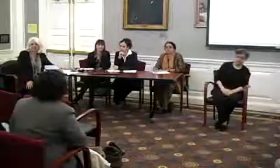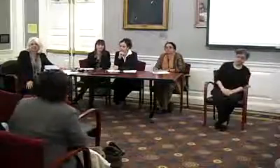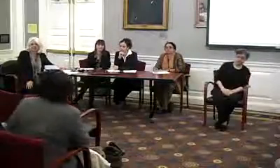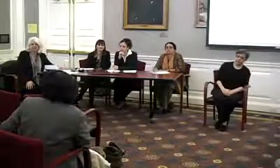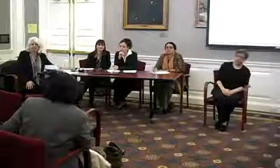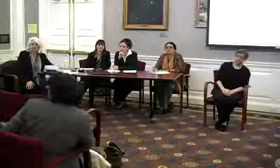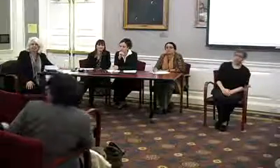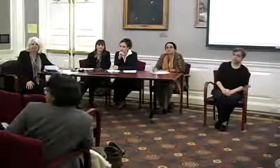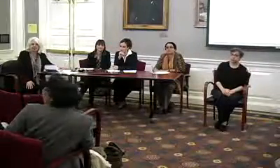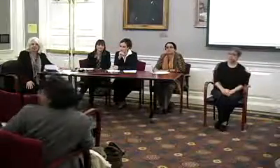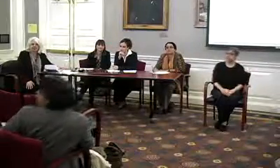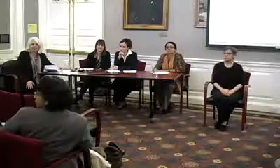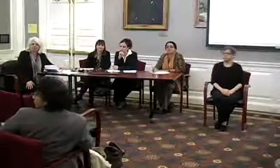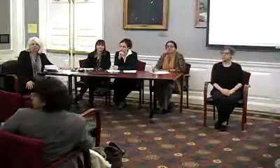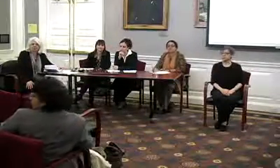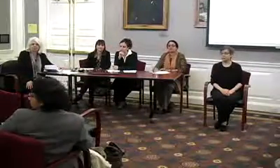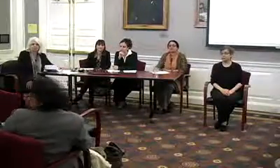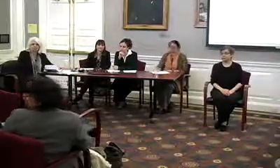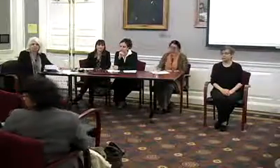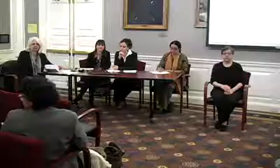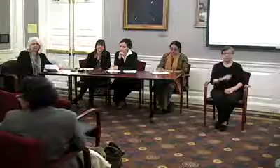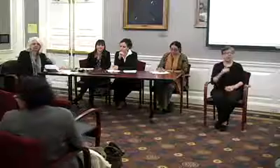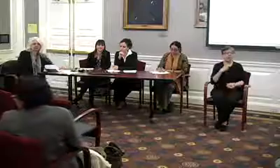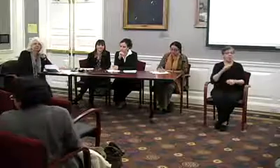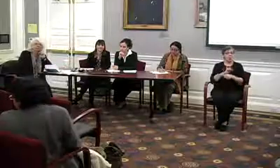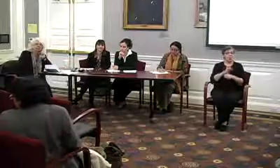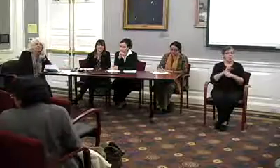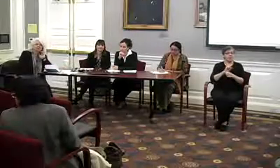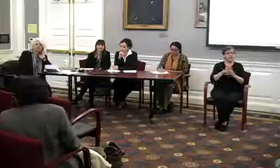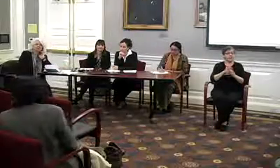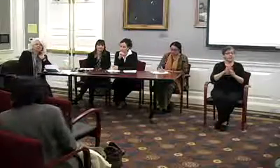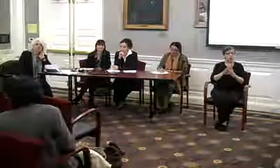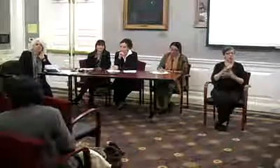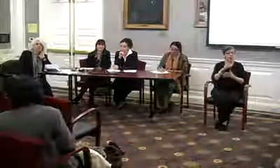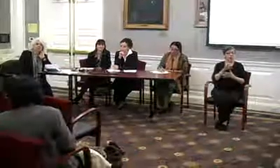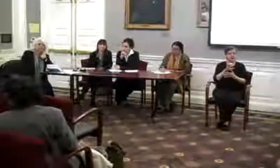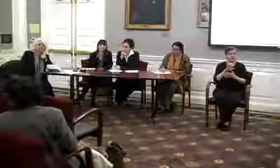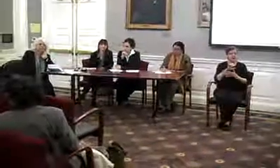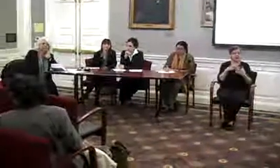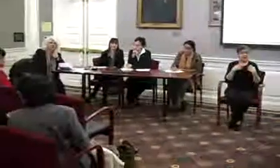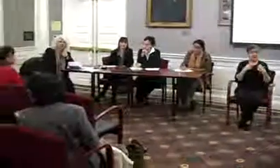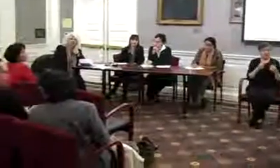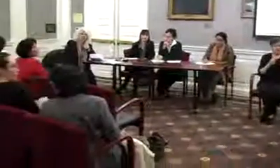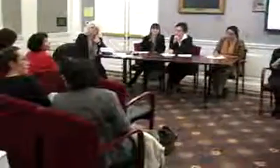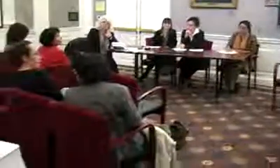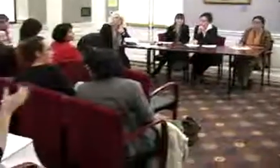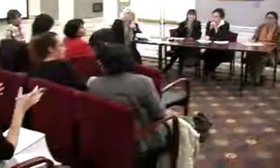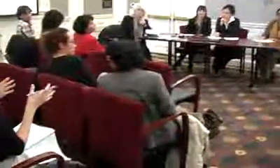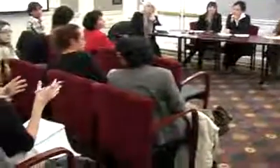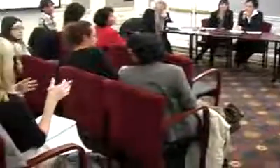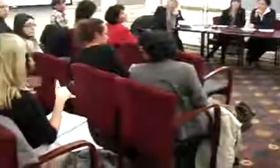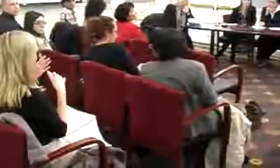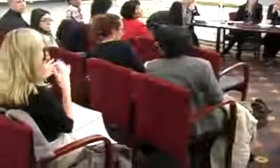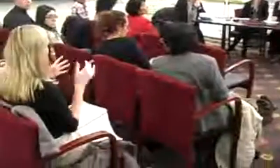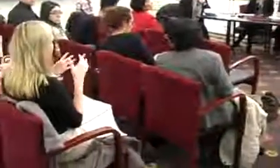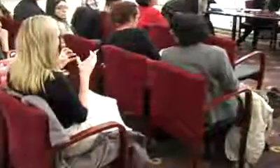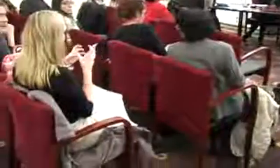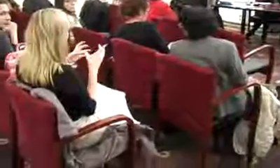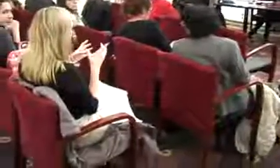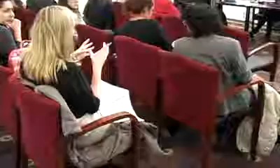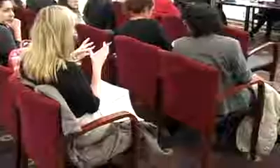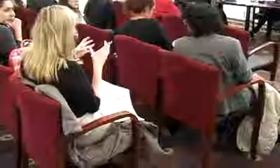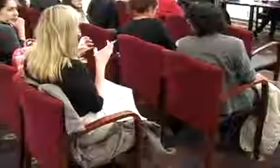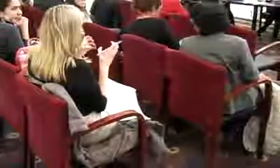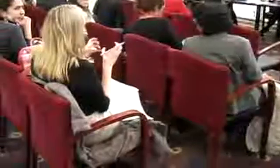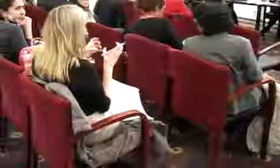Penning. I work at the School of Public Health and the Ethics Research and Human Rights. I just had a question from Manisha and Zina